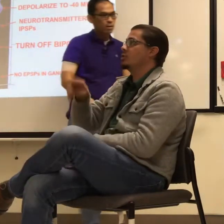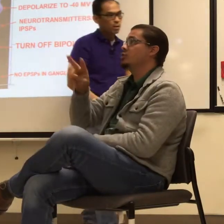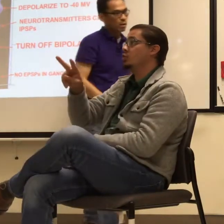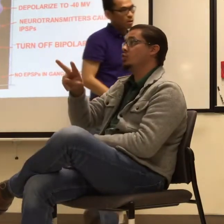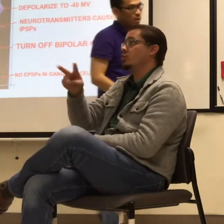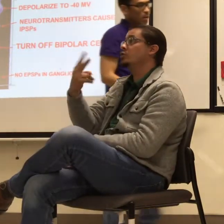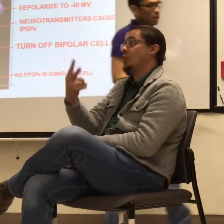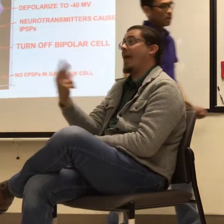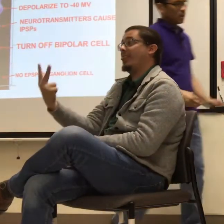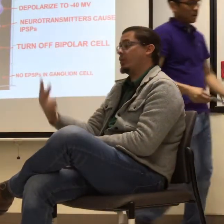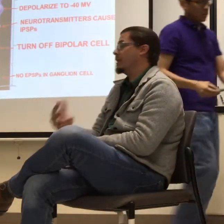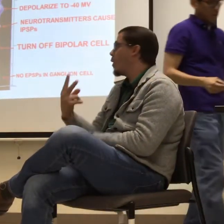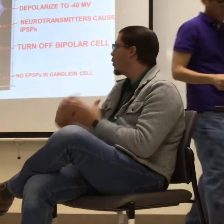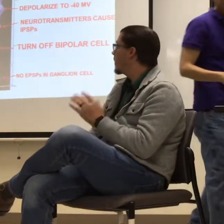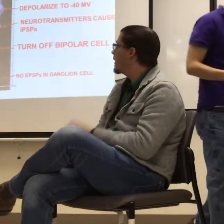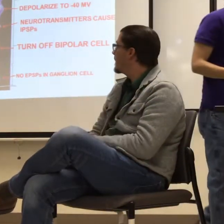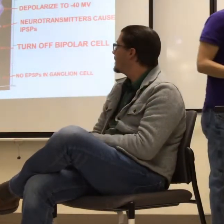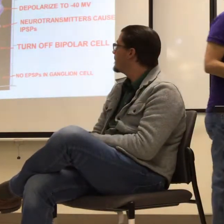3.